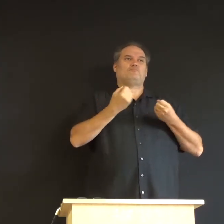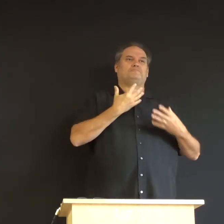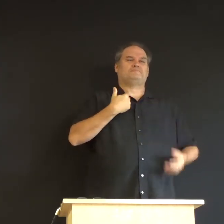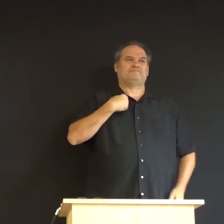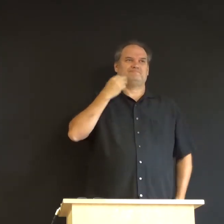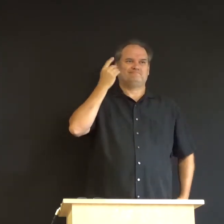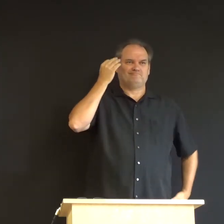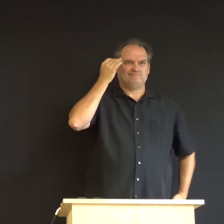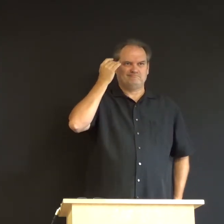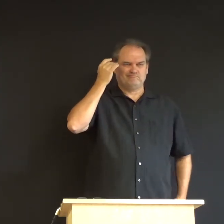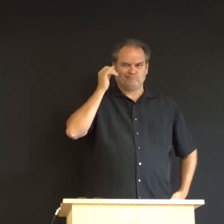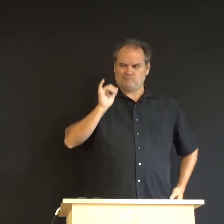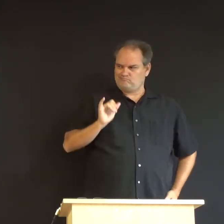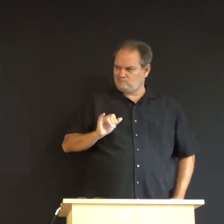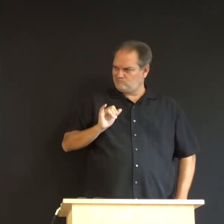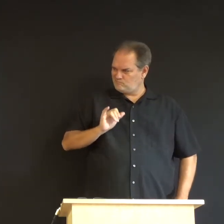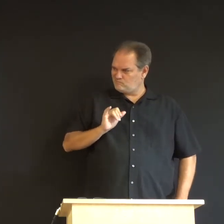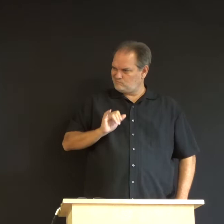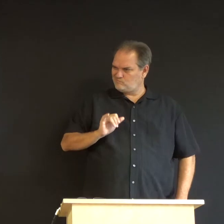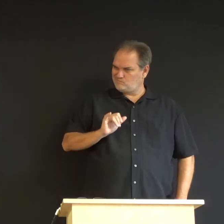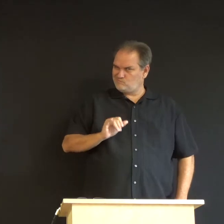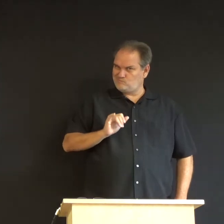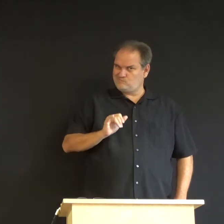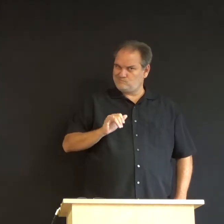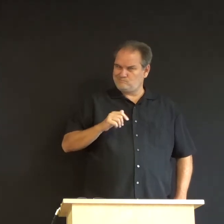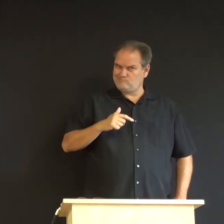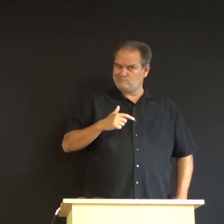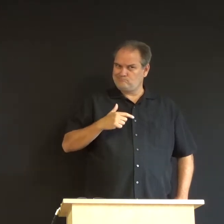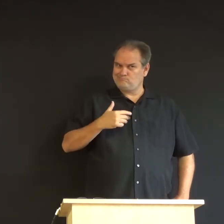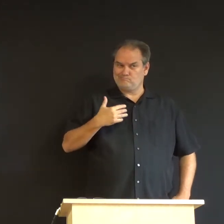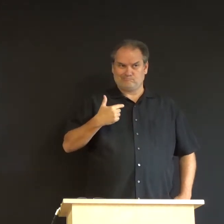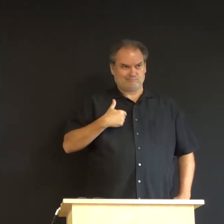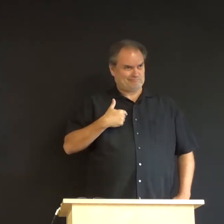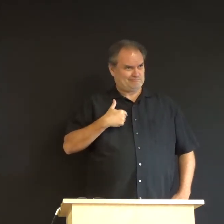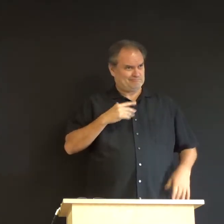That explains many things that makes me really think.